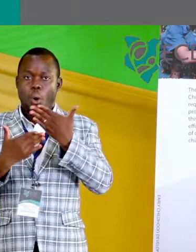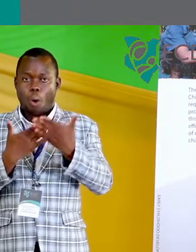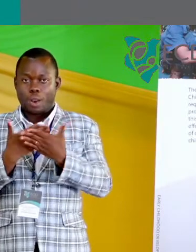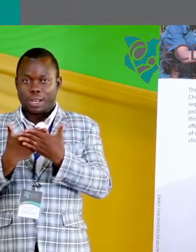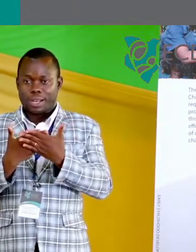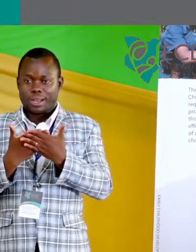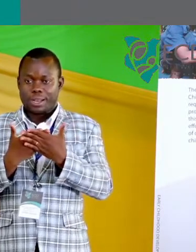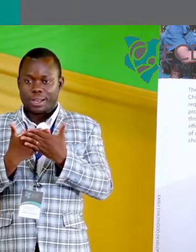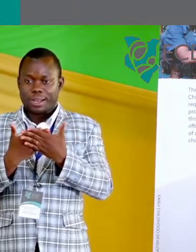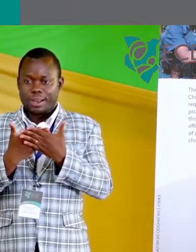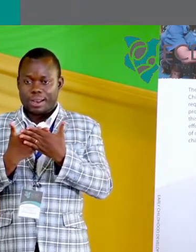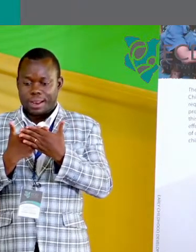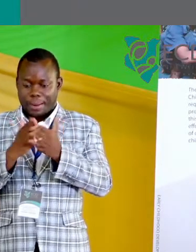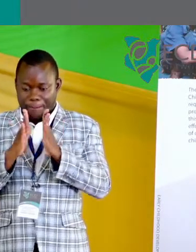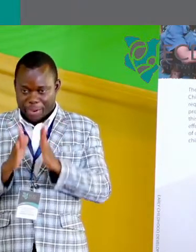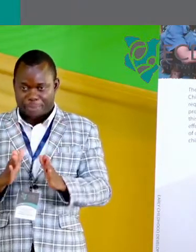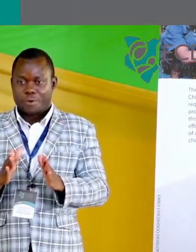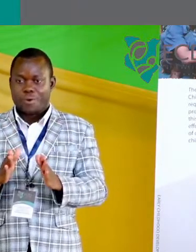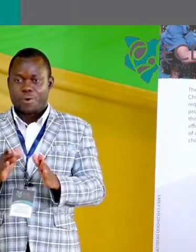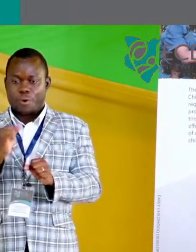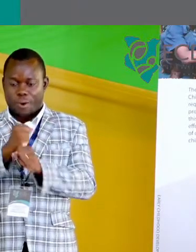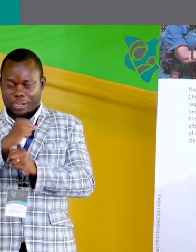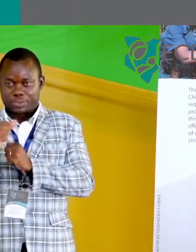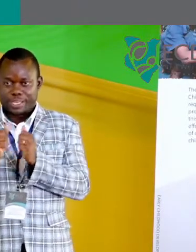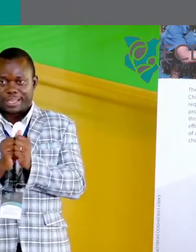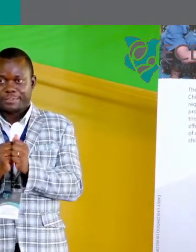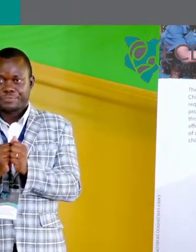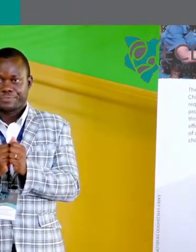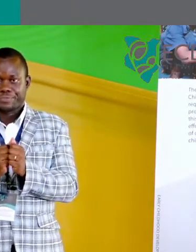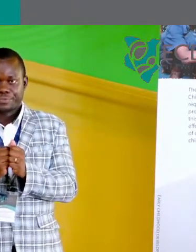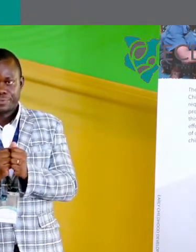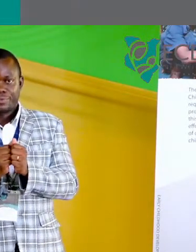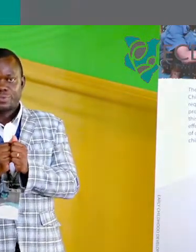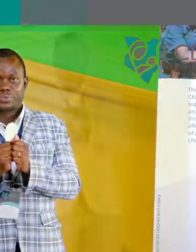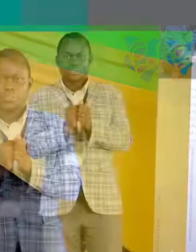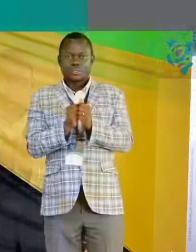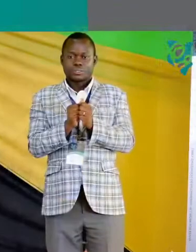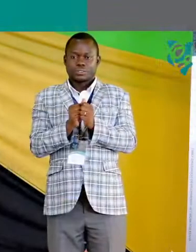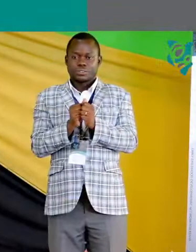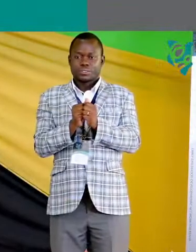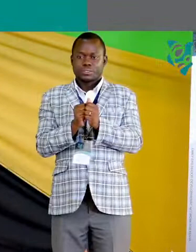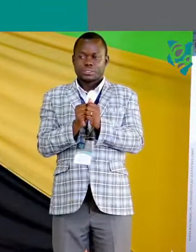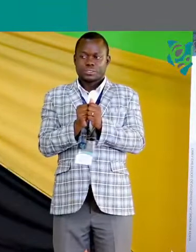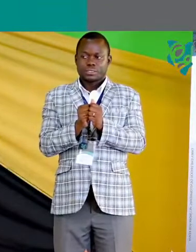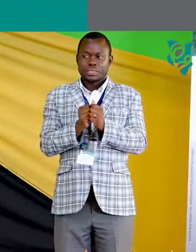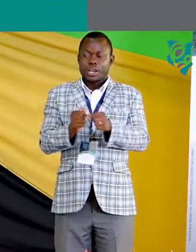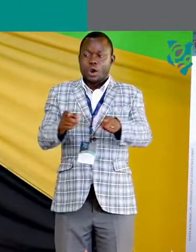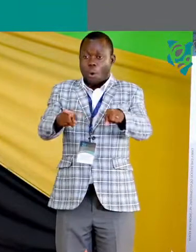Moth. Thank you very much with your team. We also have